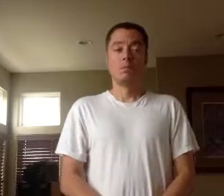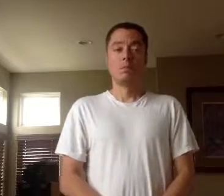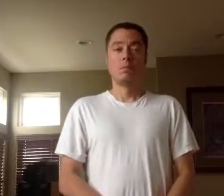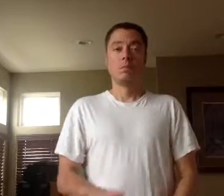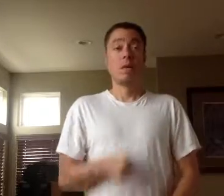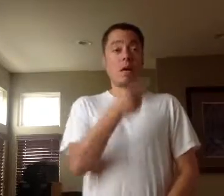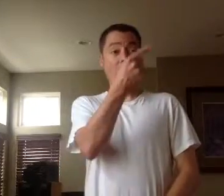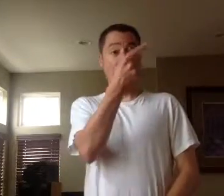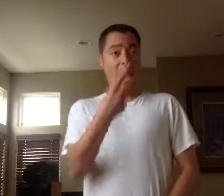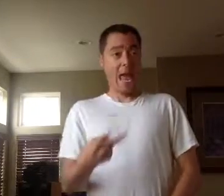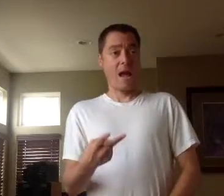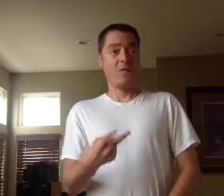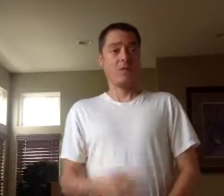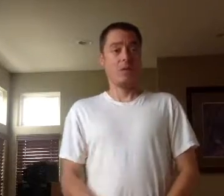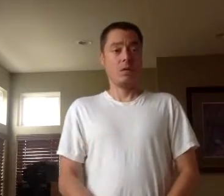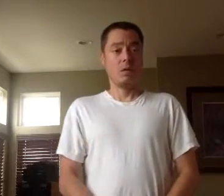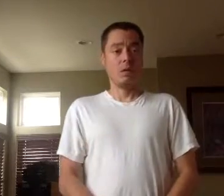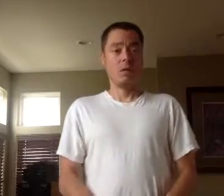half, more,